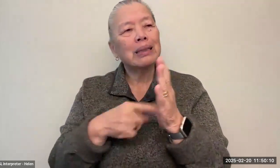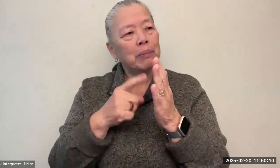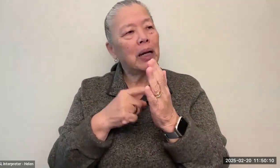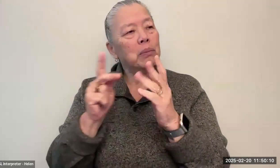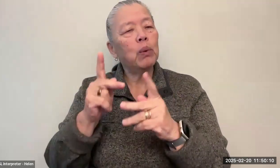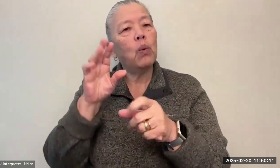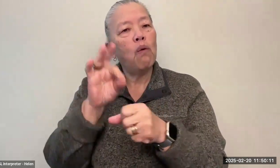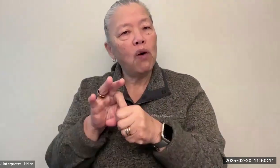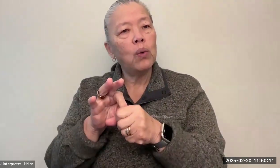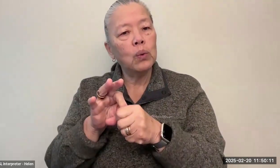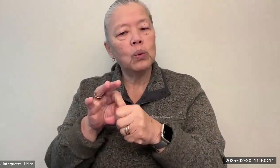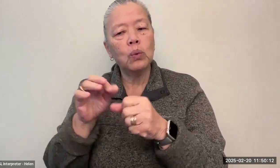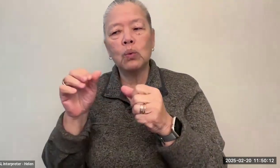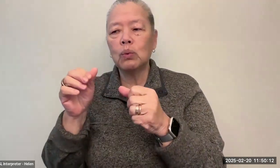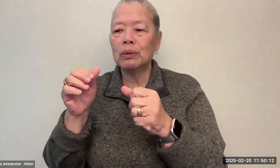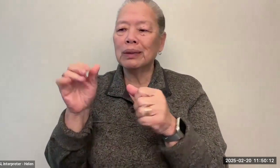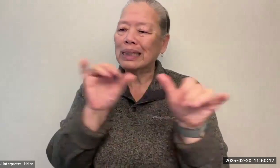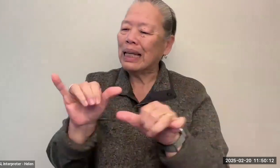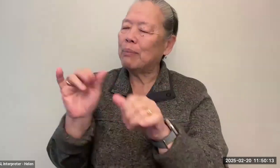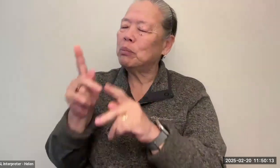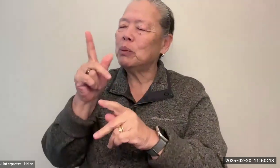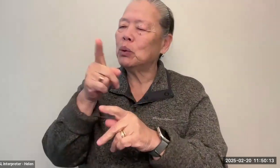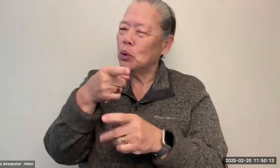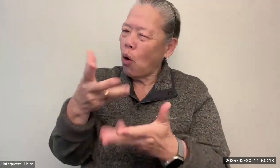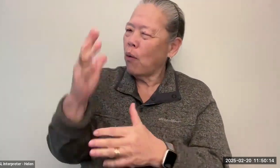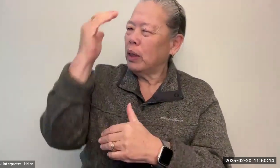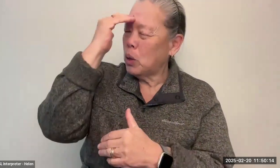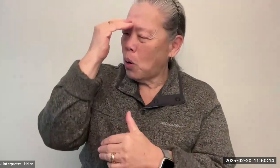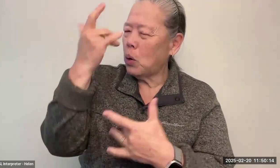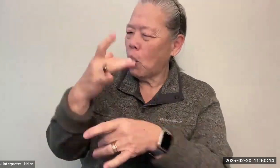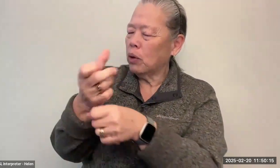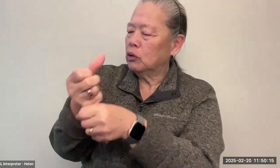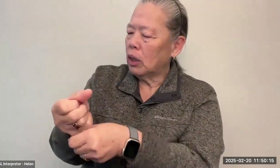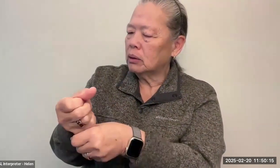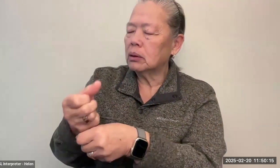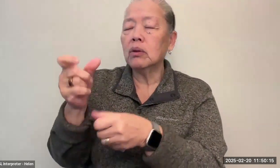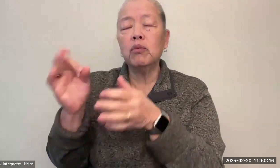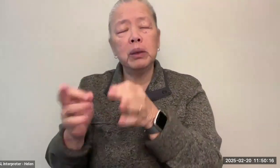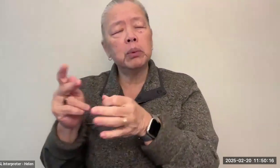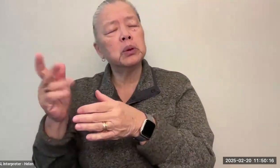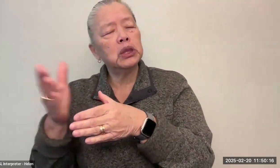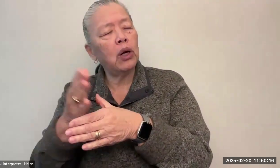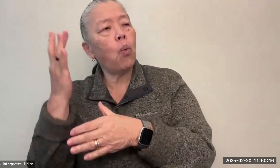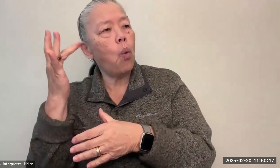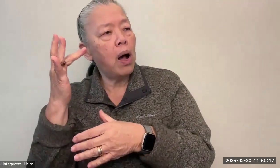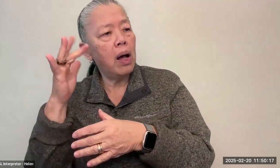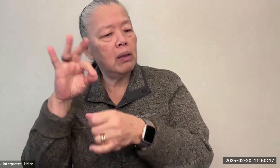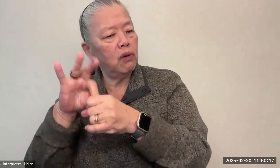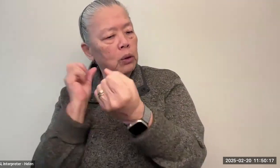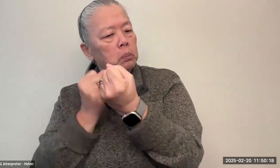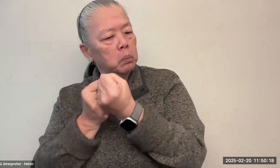trust. And so recruiting those people and having them share why they're voting for it can be very